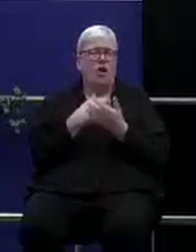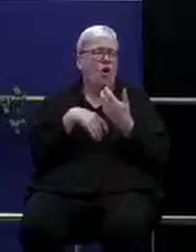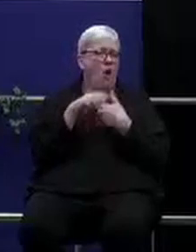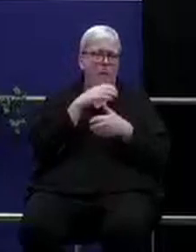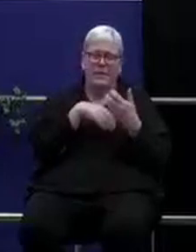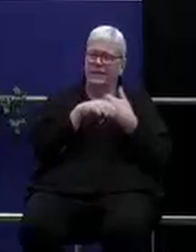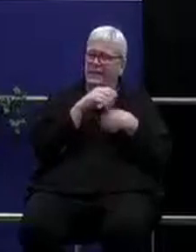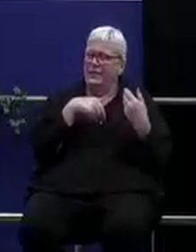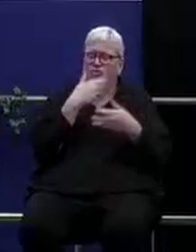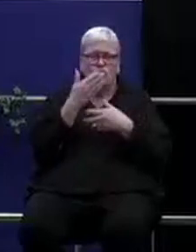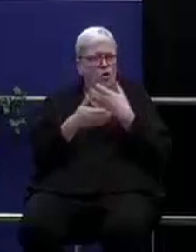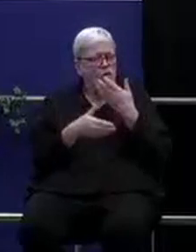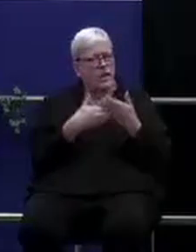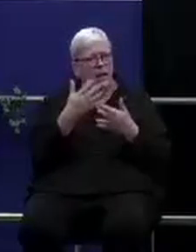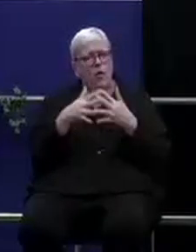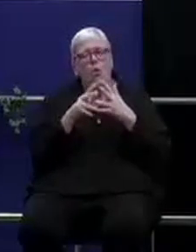soul called Wolfe.